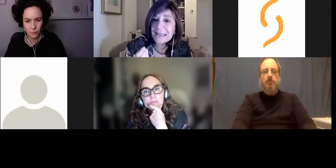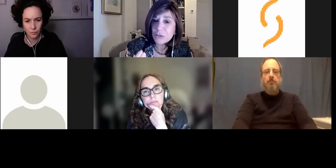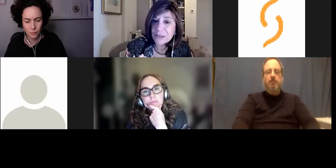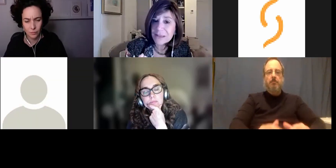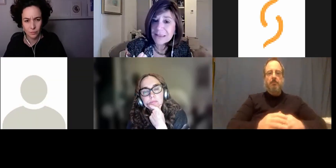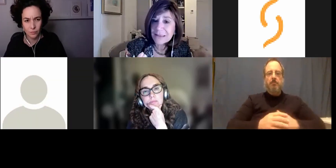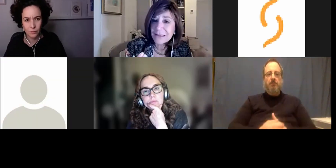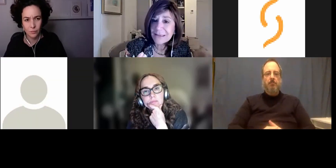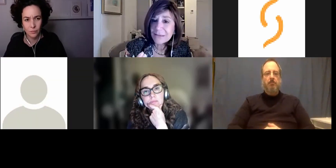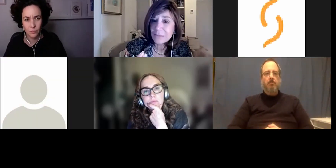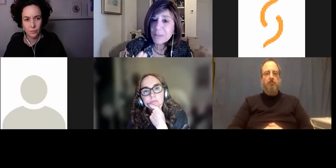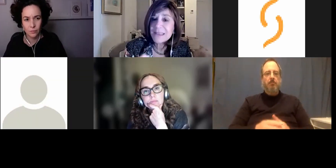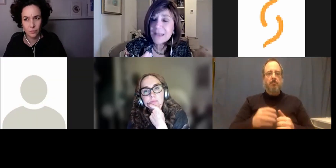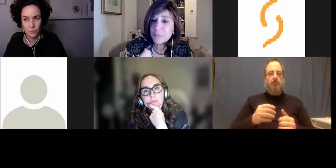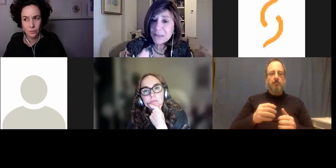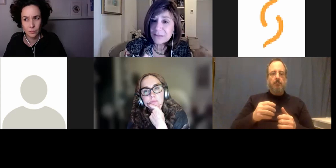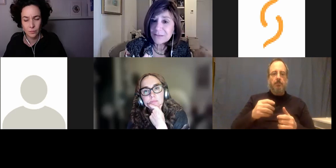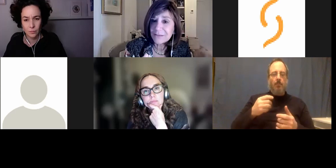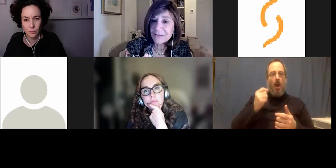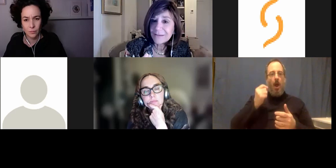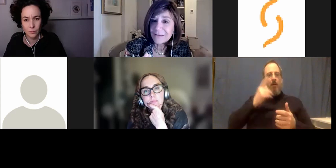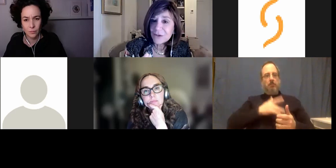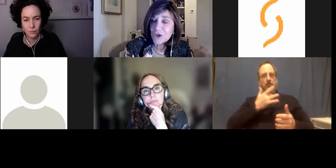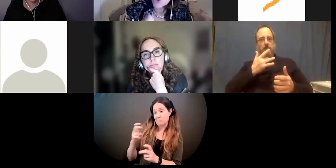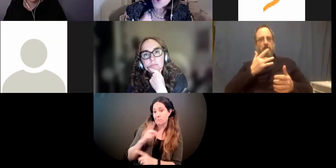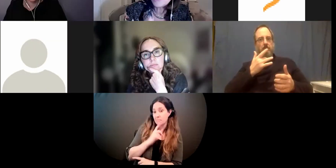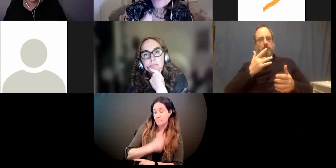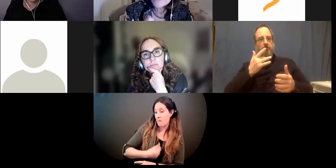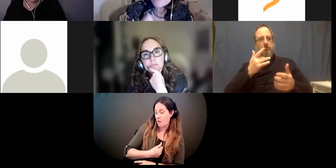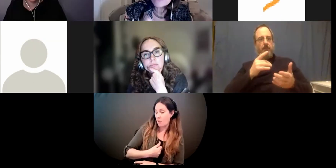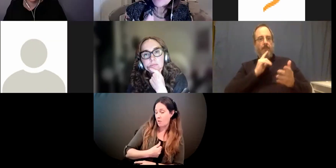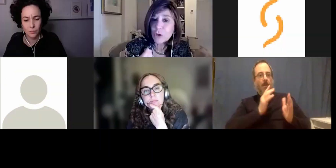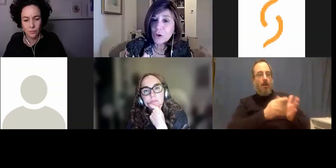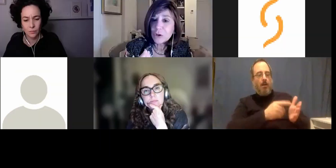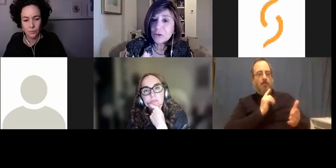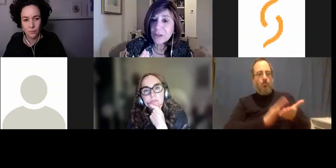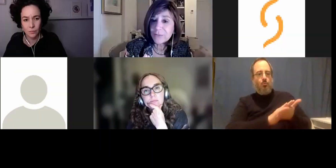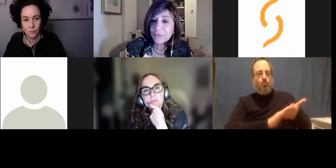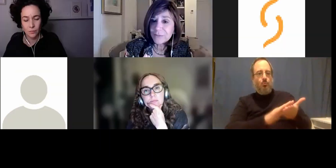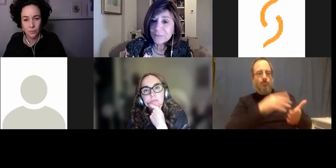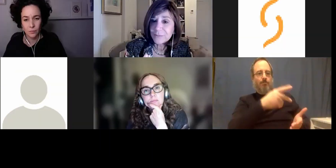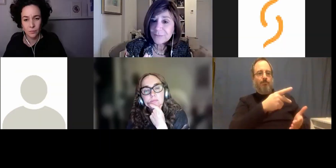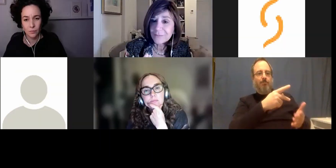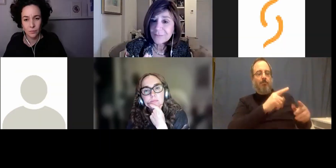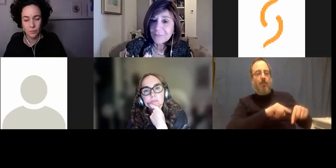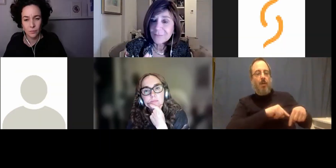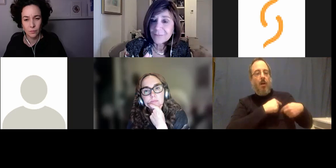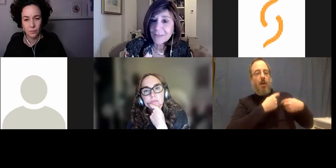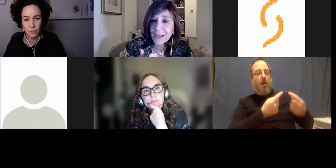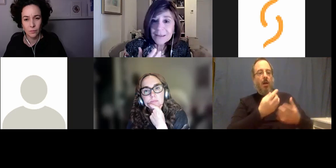that secret must have been to hold that secret all her life.